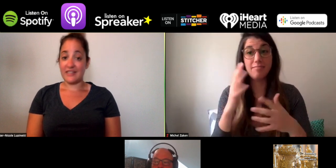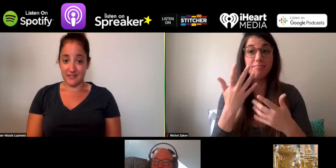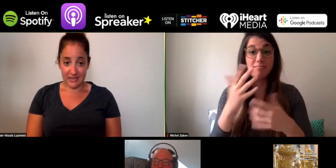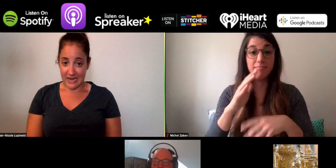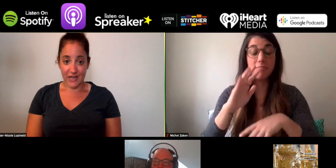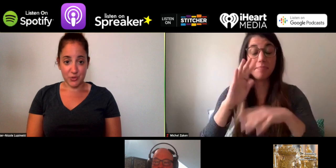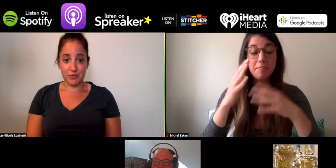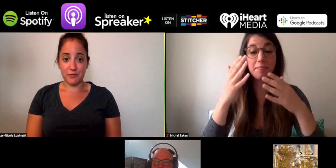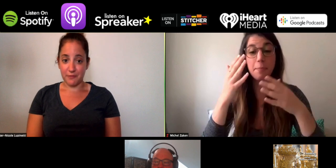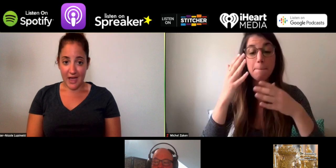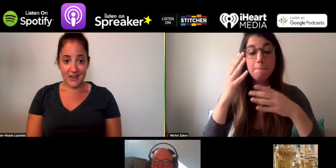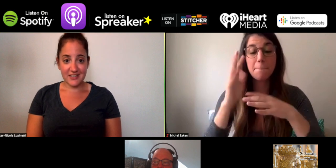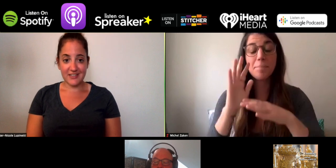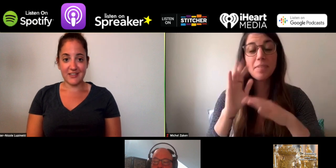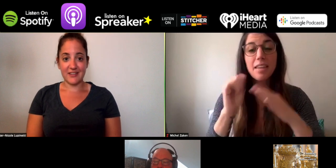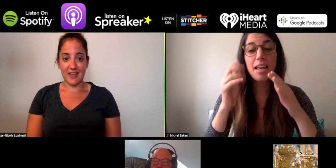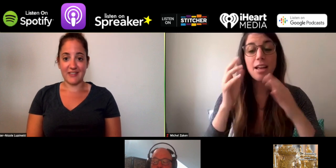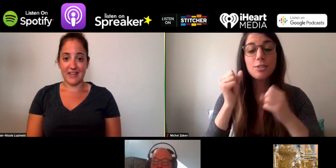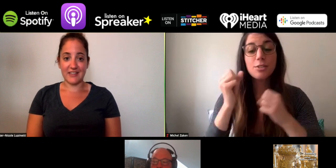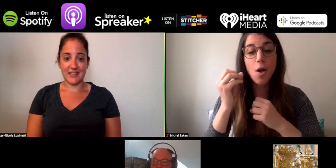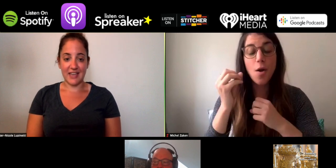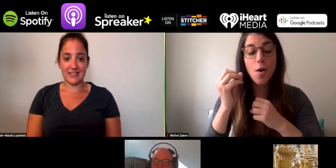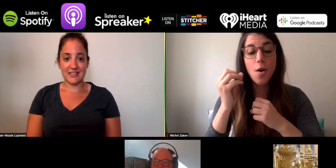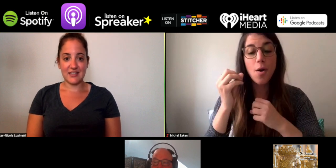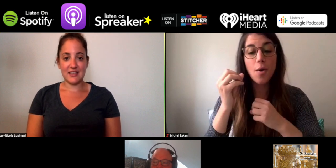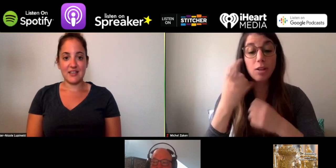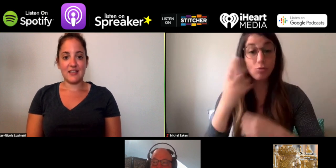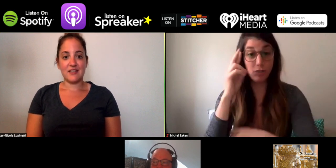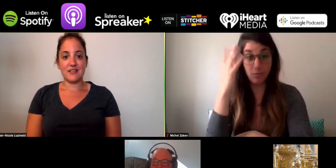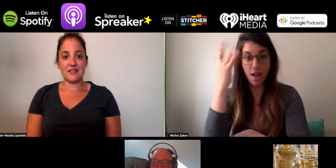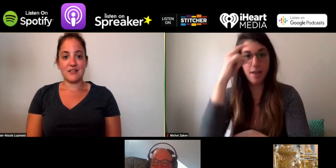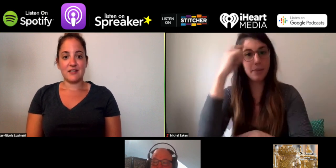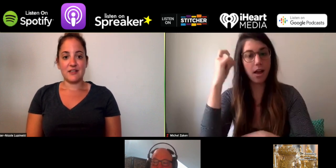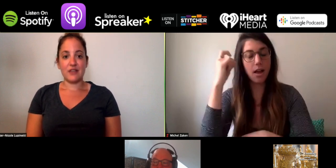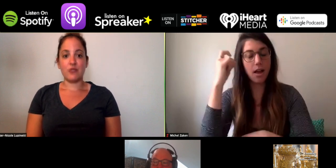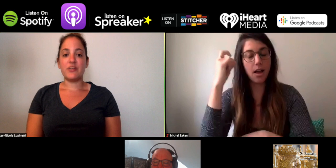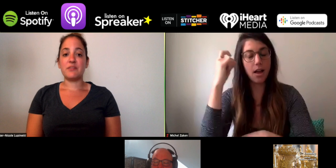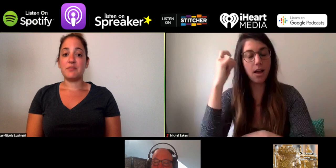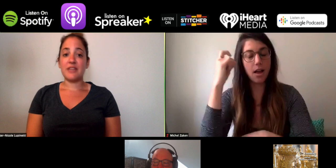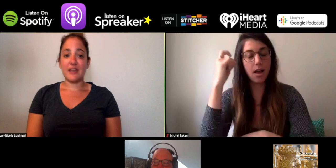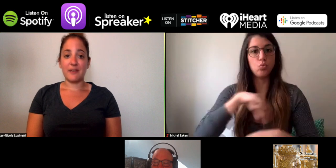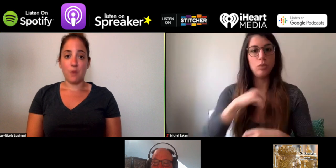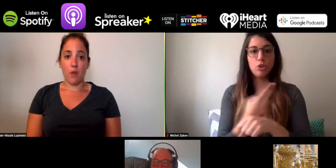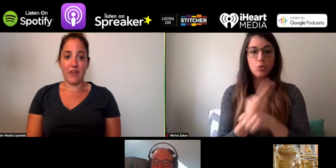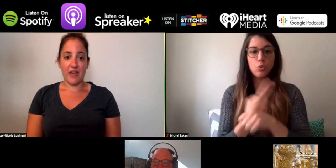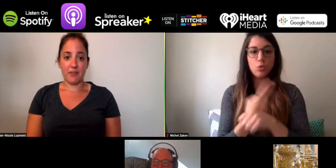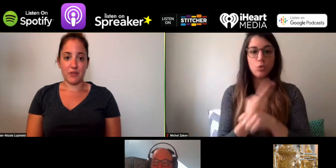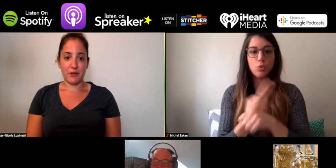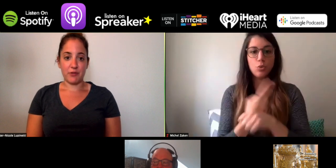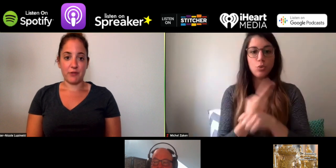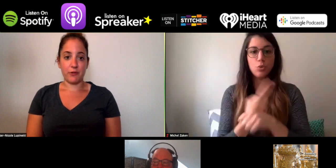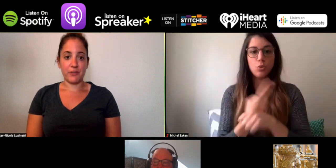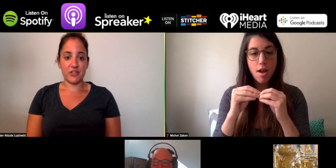And that's an actual proven fact that that is the case. And the reason being for why they have